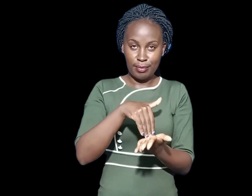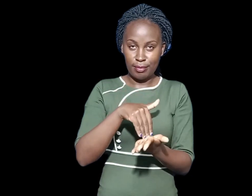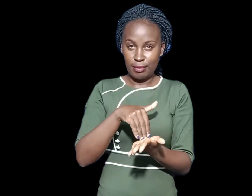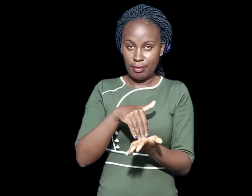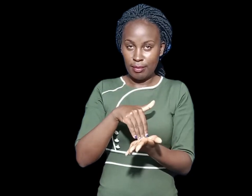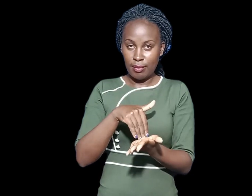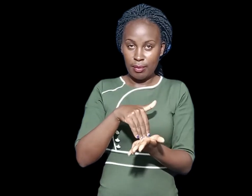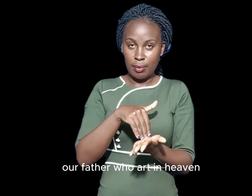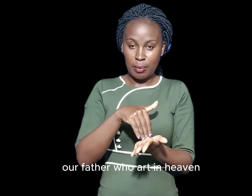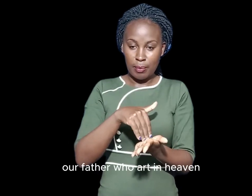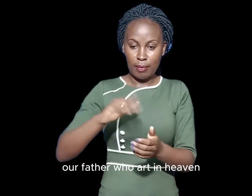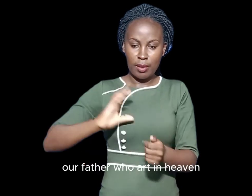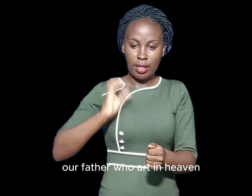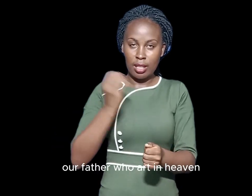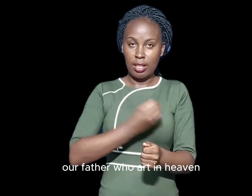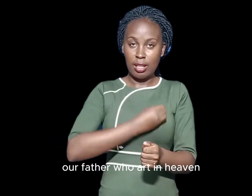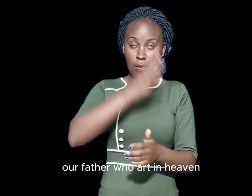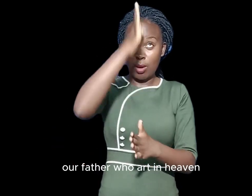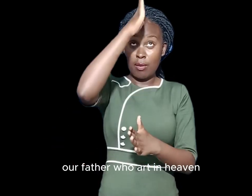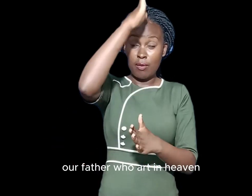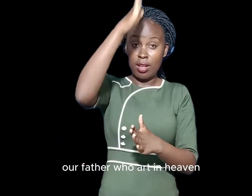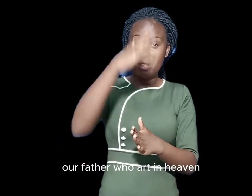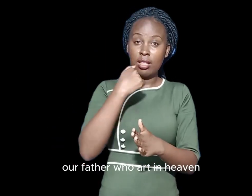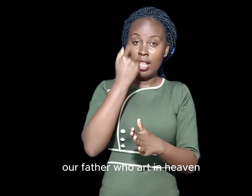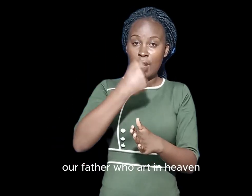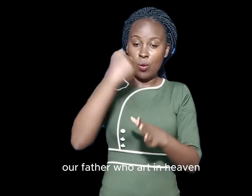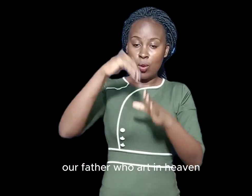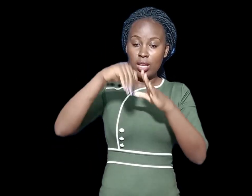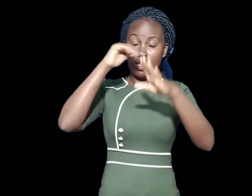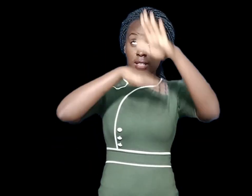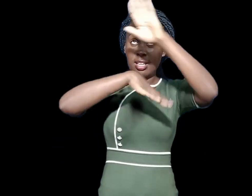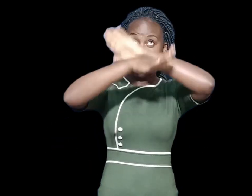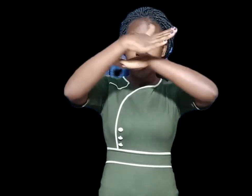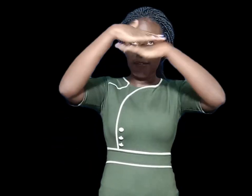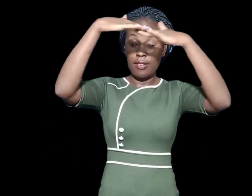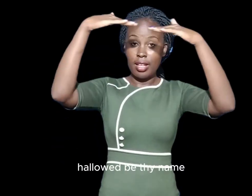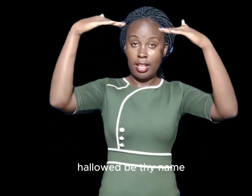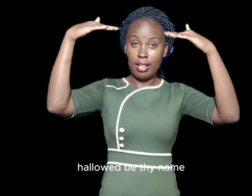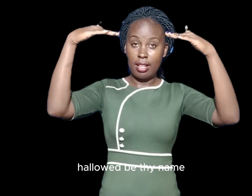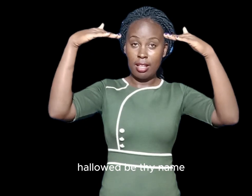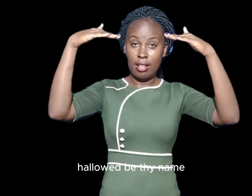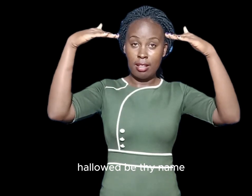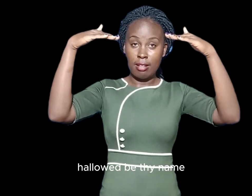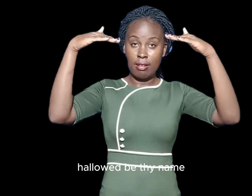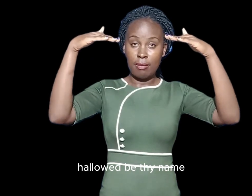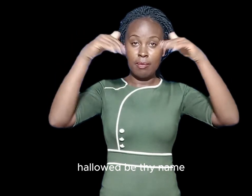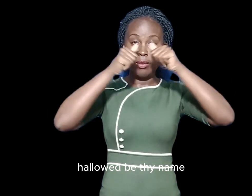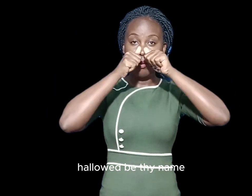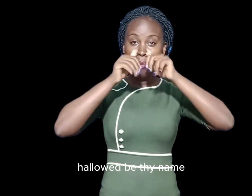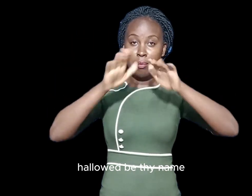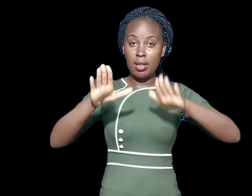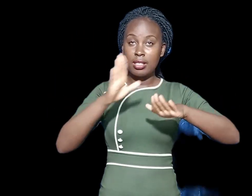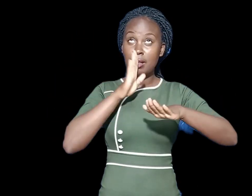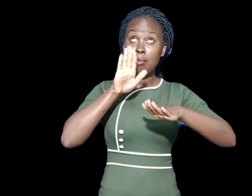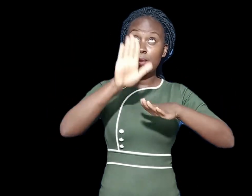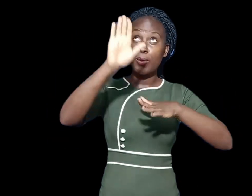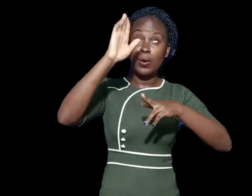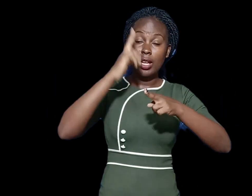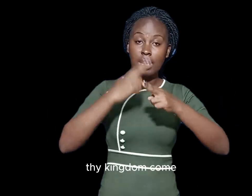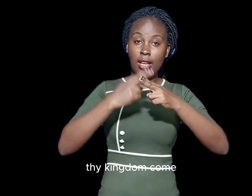Our Father who art in heaven Hallowed be thy name Hallowed Thy